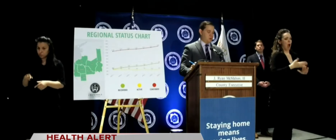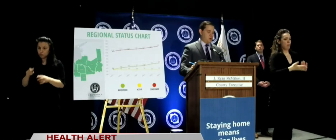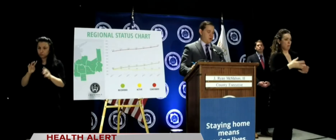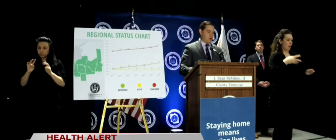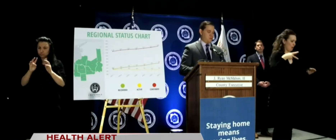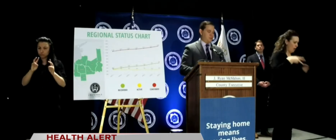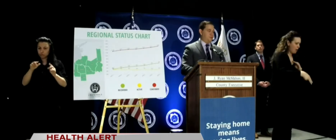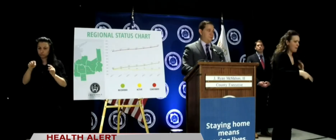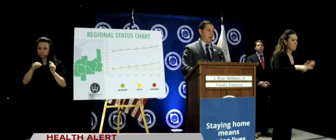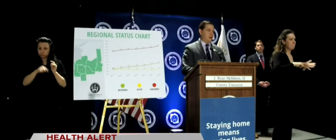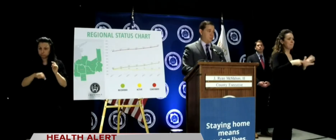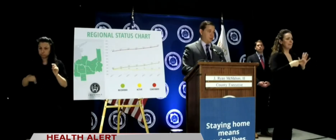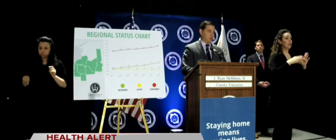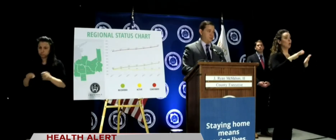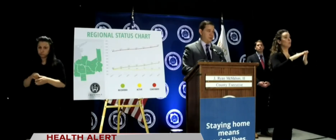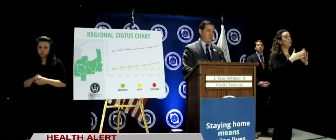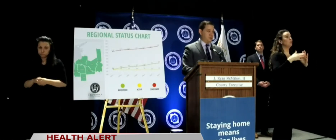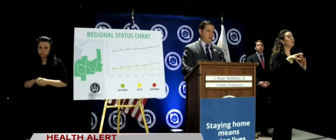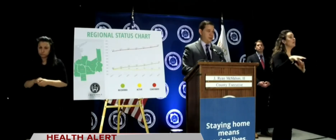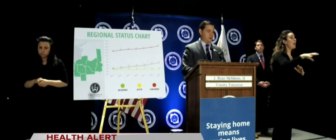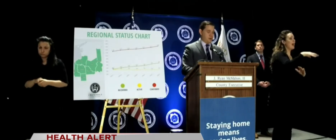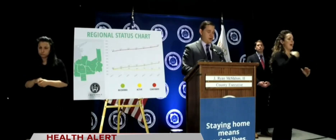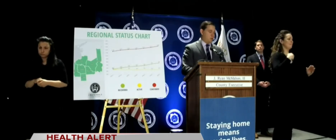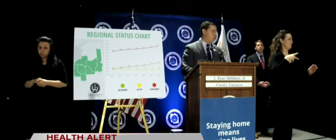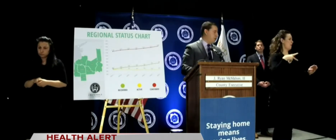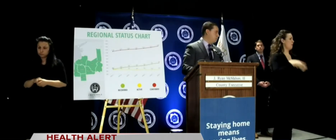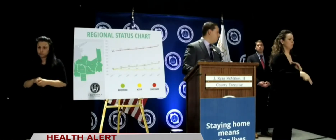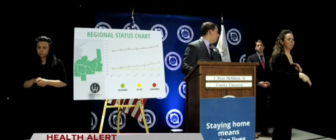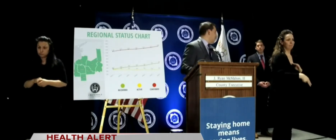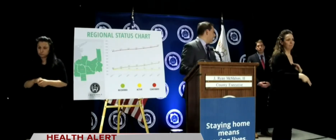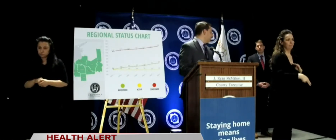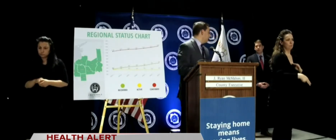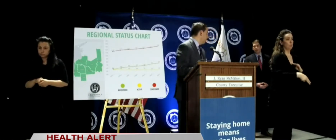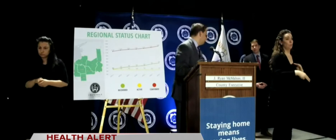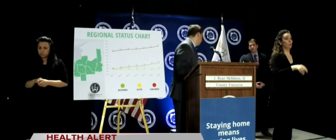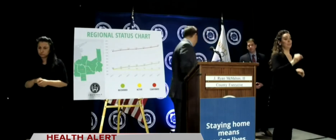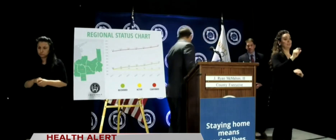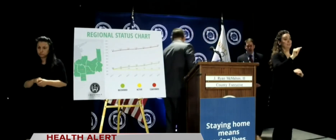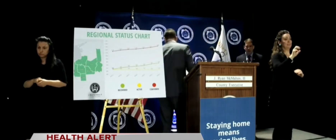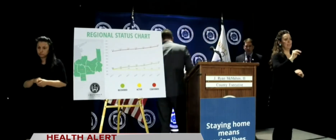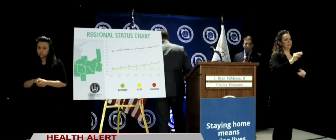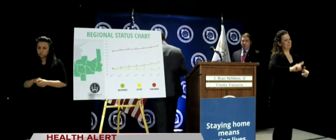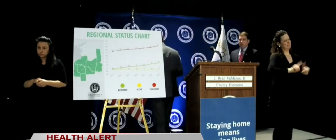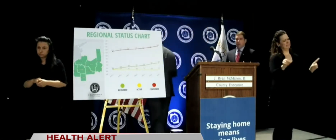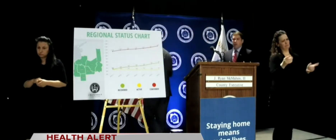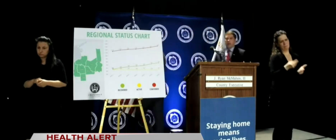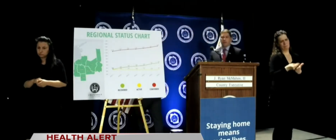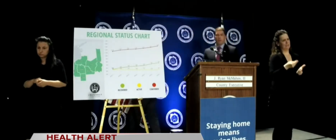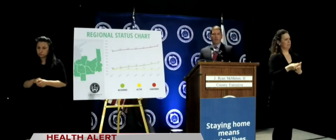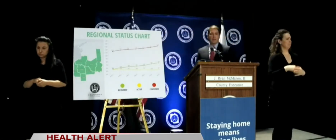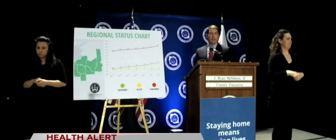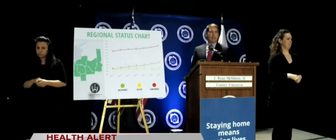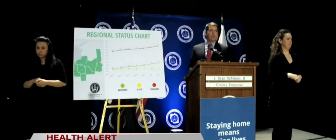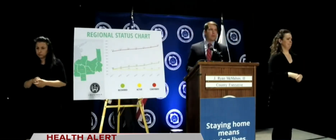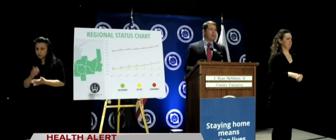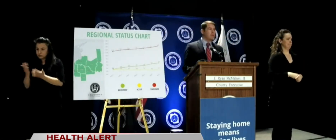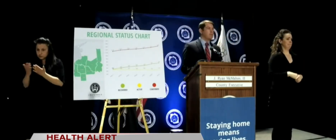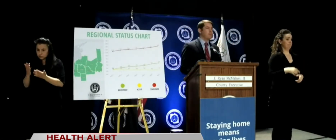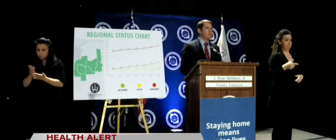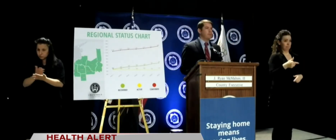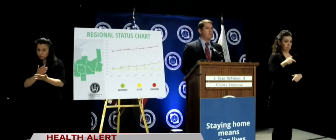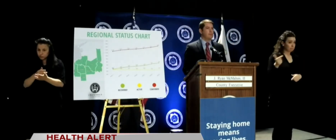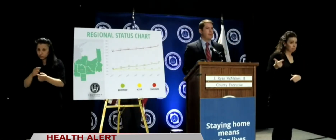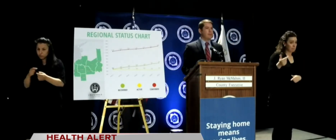initiative from a different pot of money, is my understanding. But Mayor, do you want to add into that? Yeah, so it's